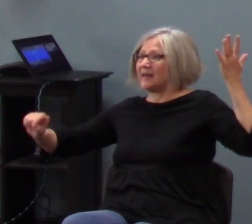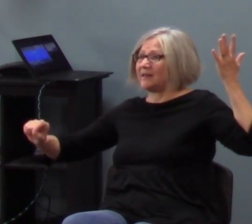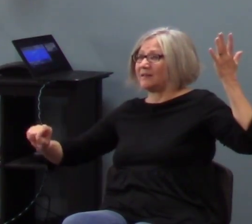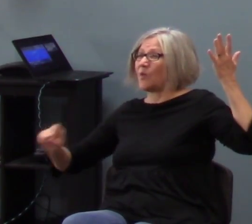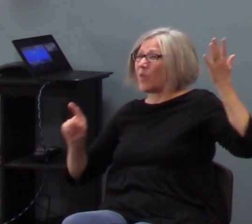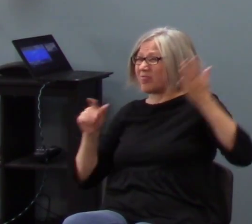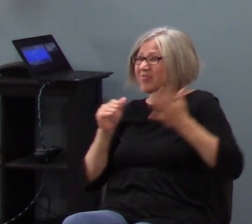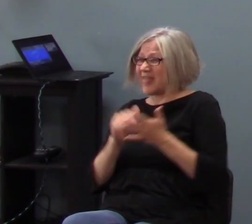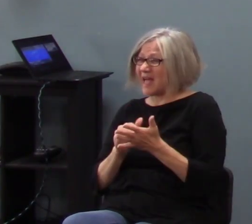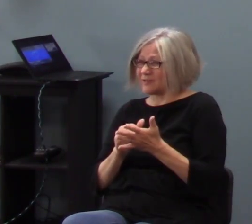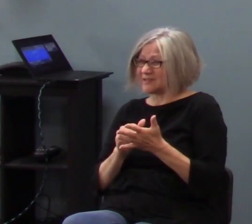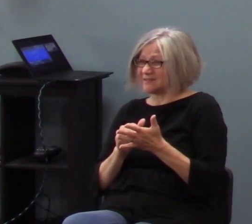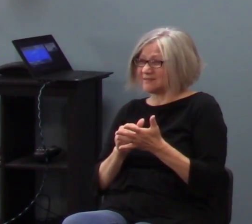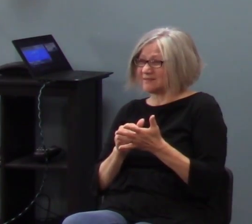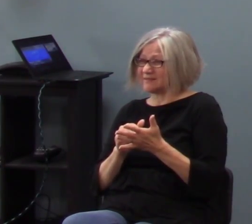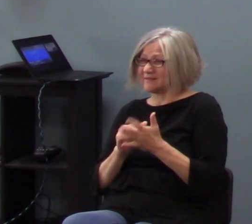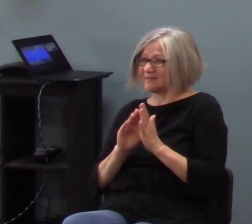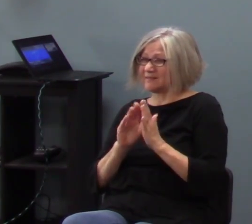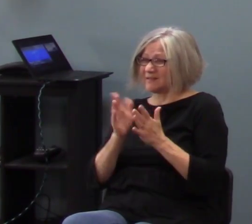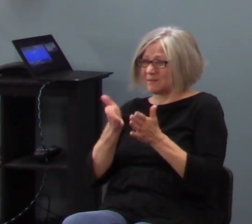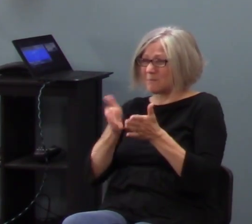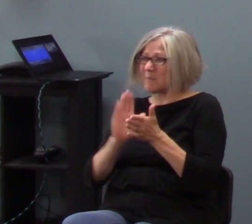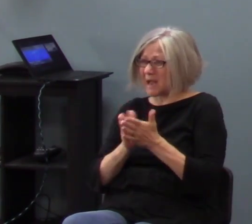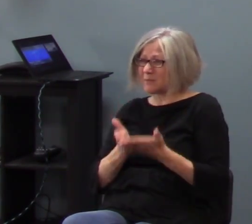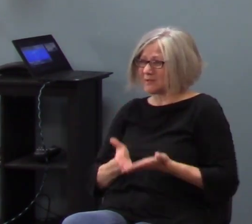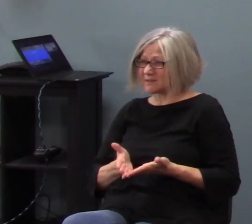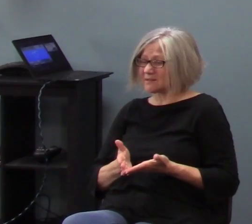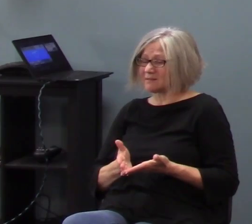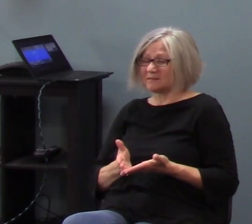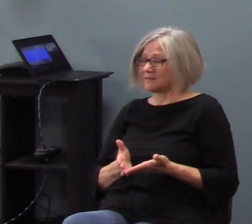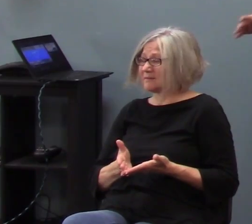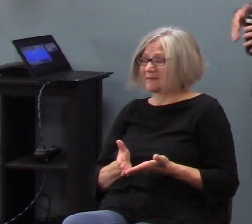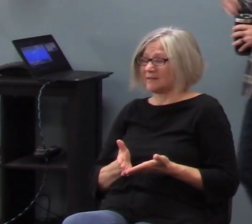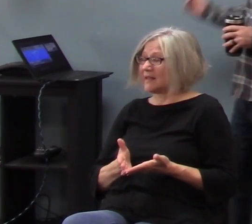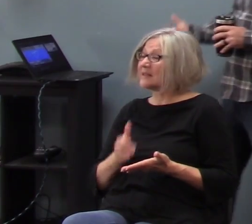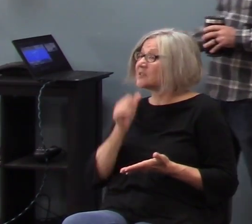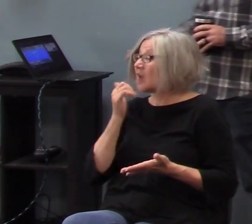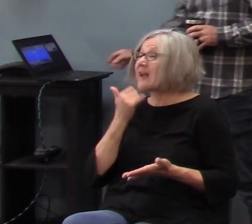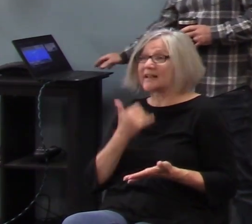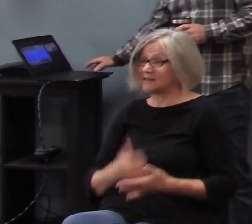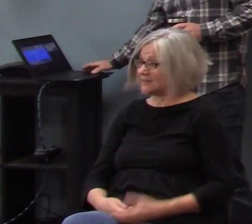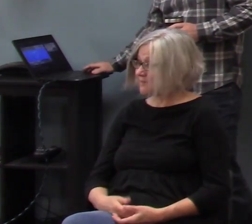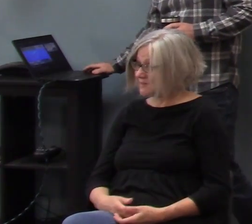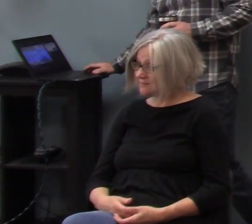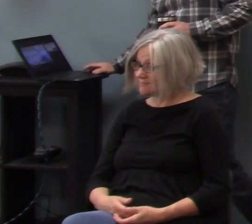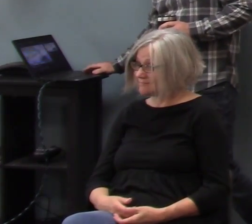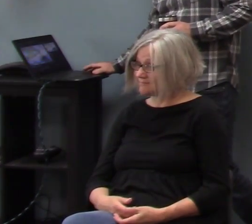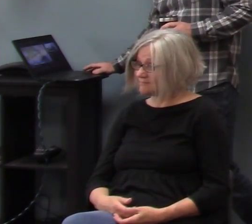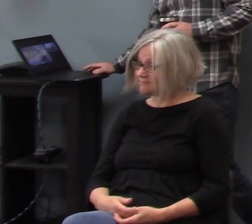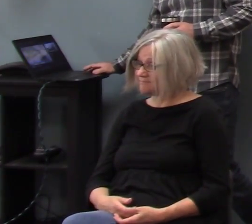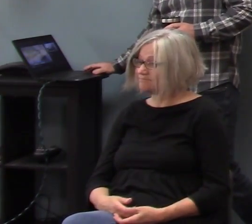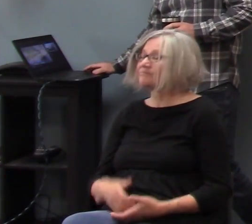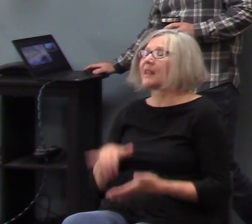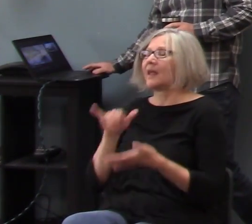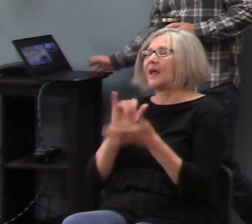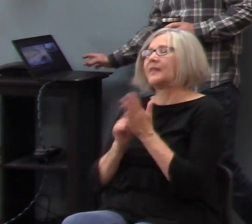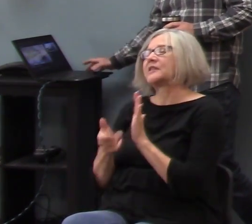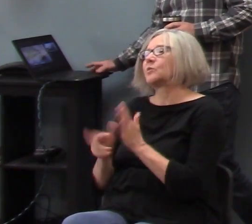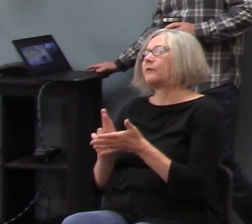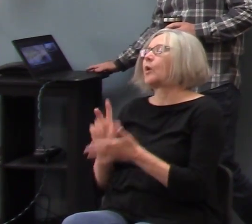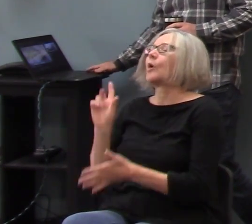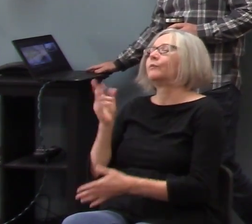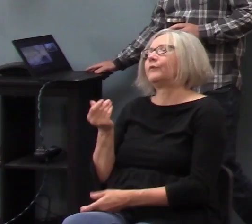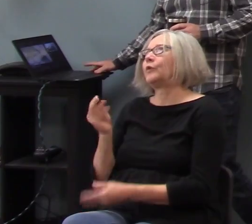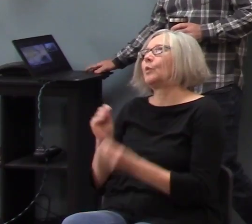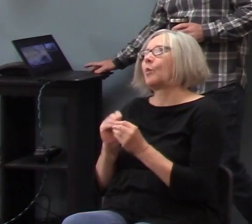accident. You wouldn't say that, right? So that's a quick review. There's a